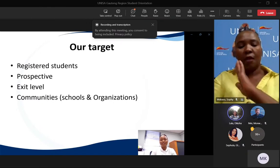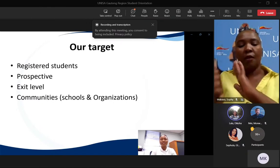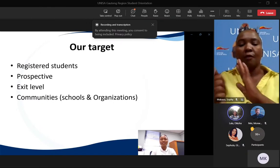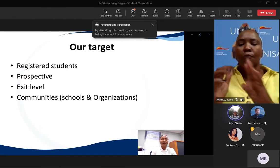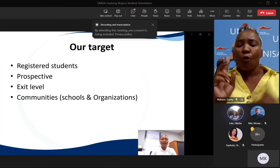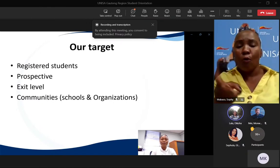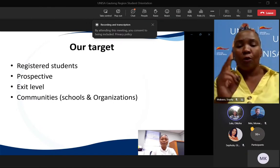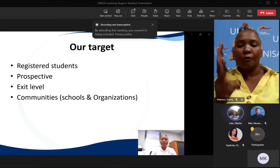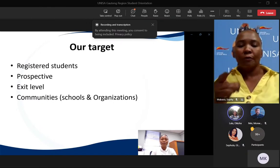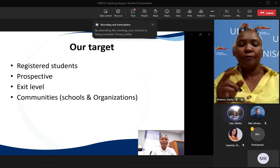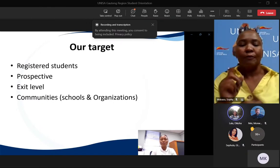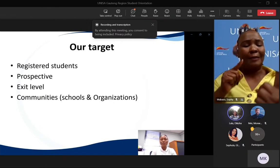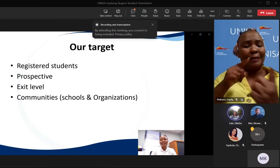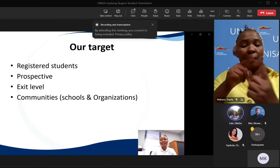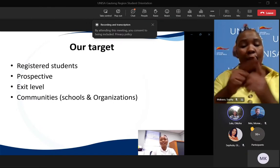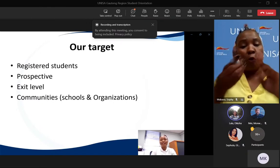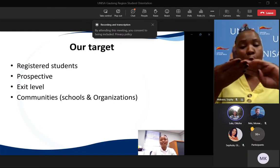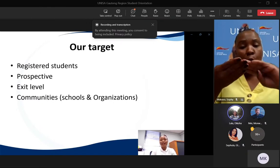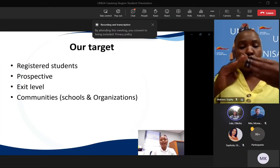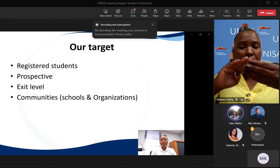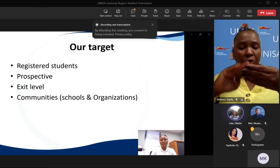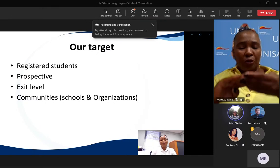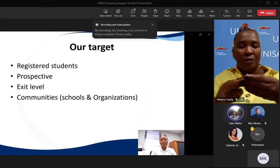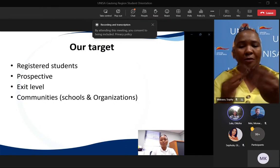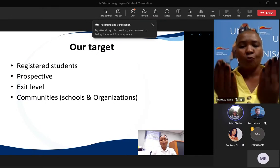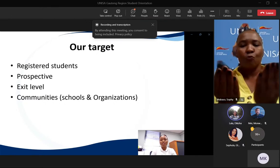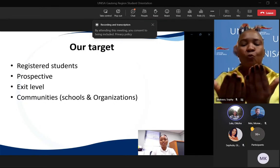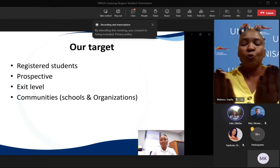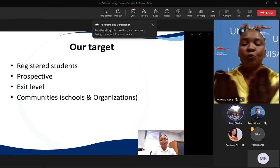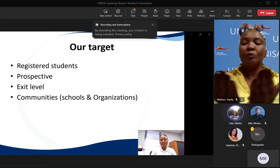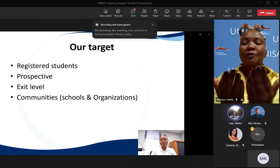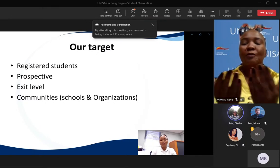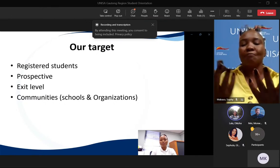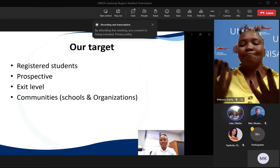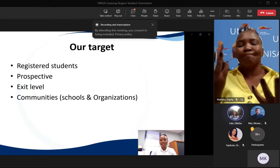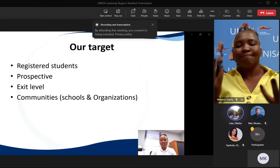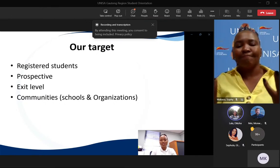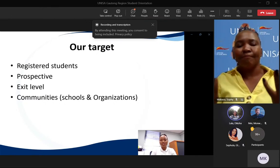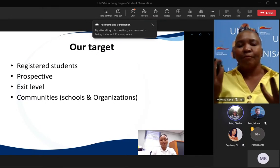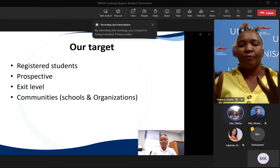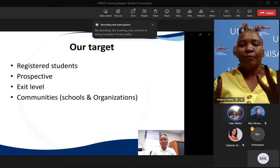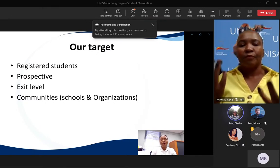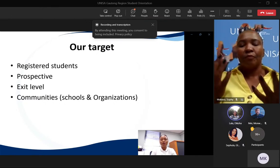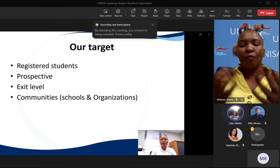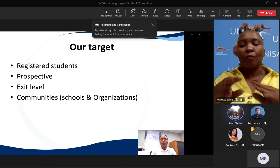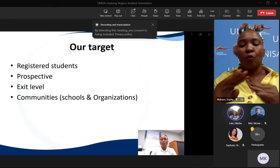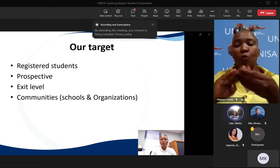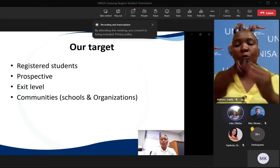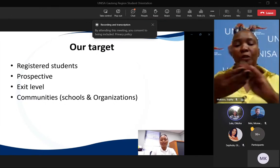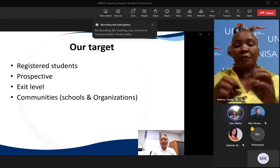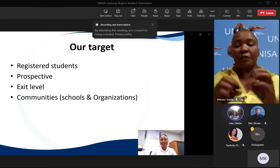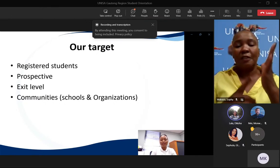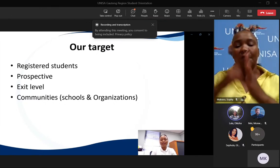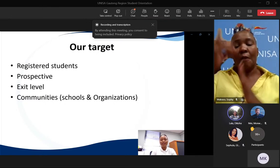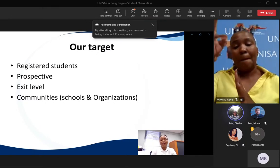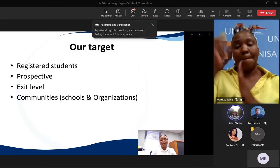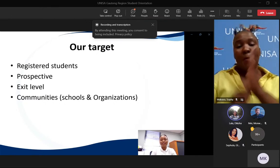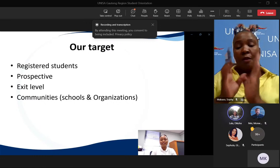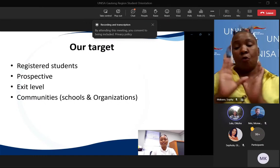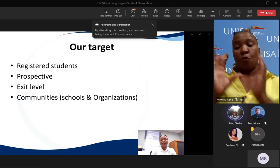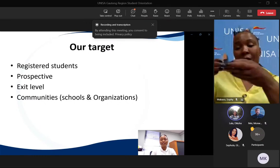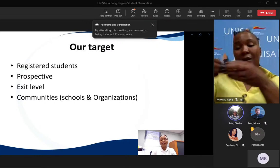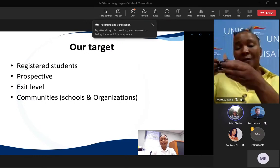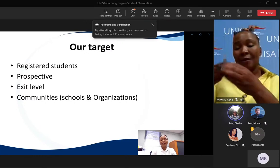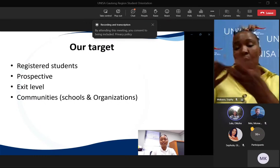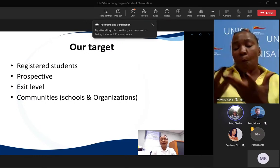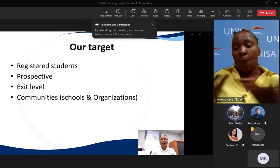the communities our schools and Community Development organizations where they